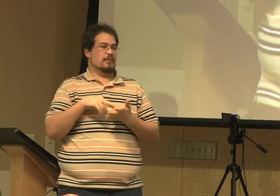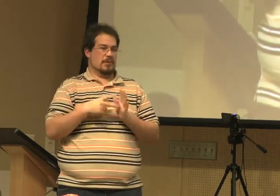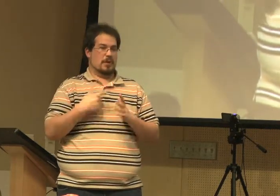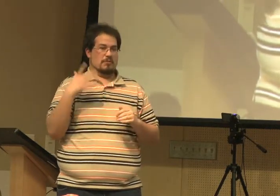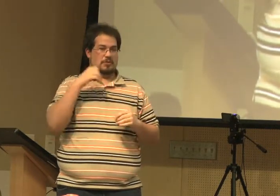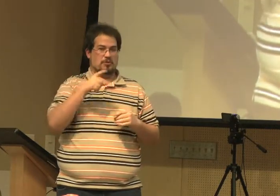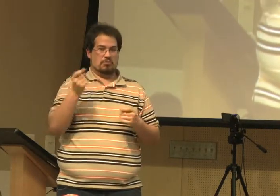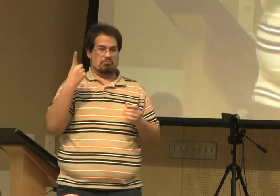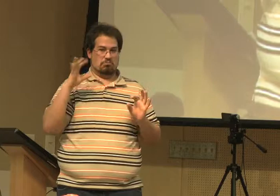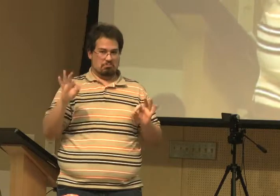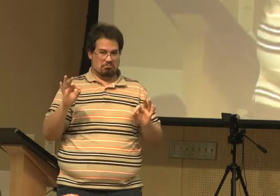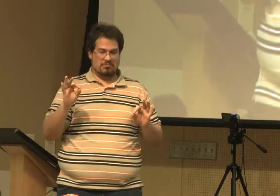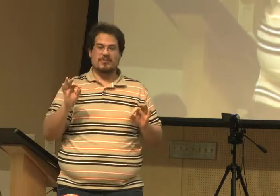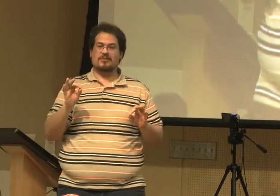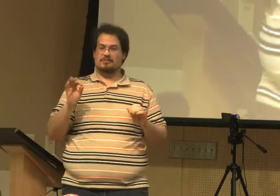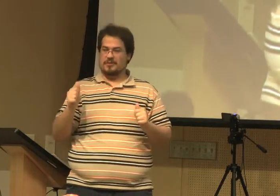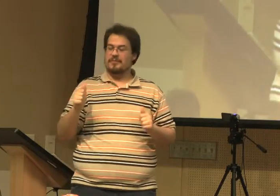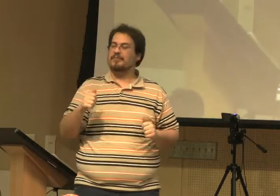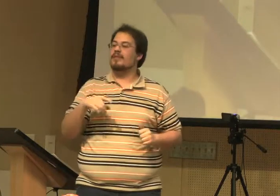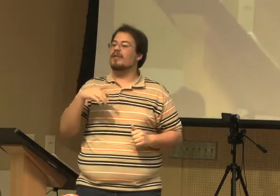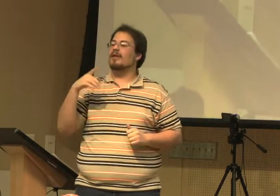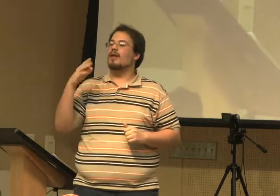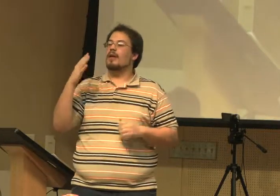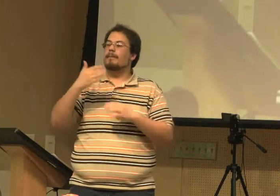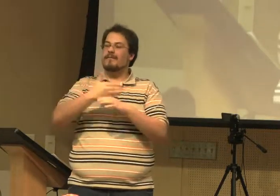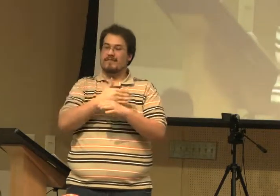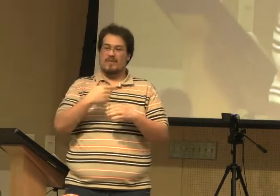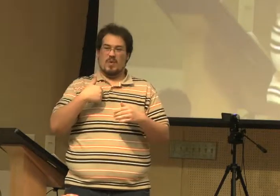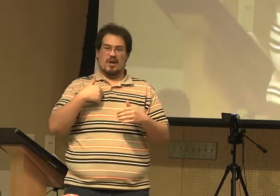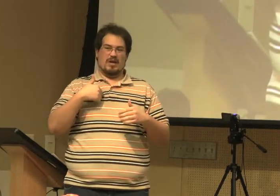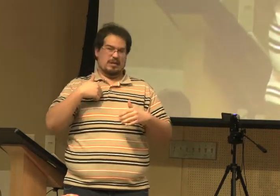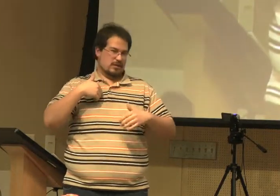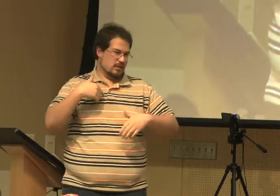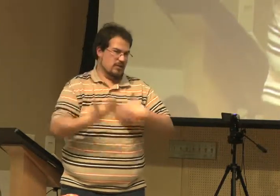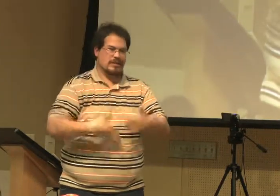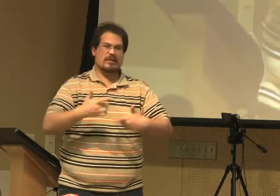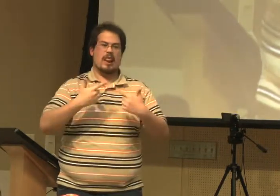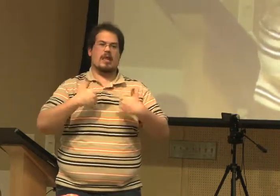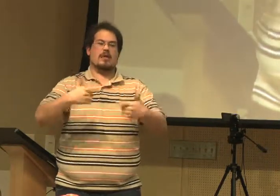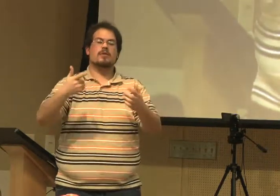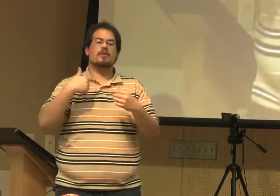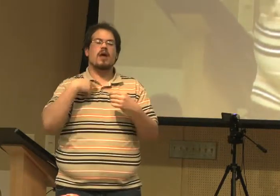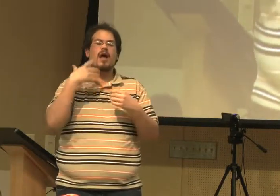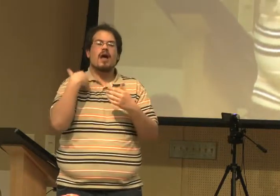Okay. Yeah, I don't think any head shaking, so I'm assuming that everybody knows what's going on.